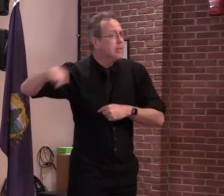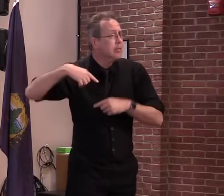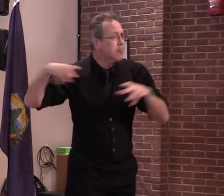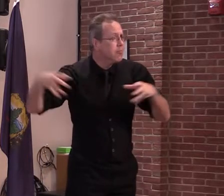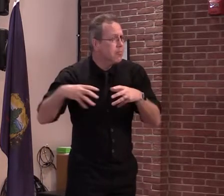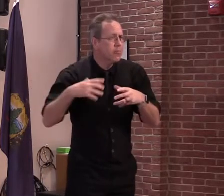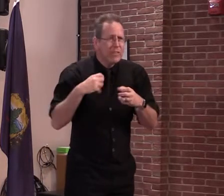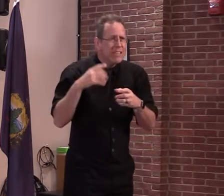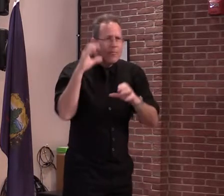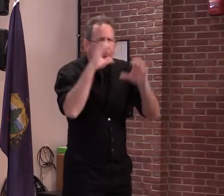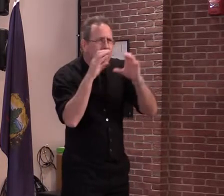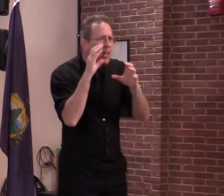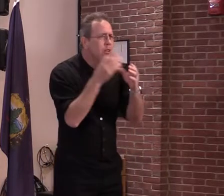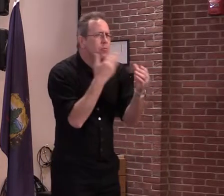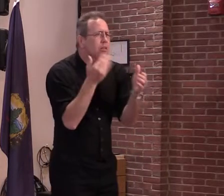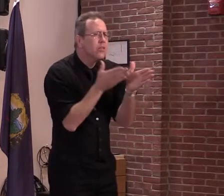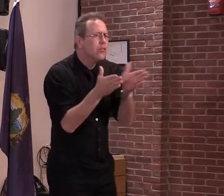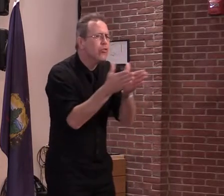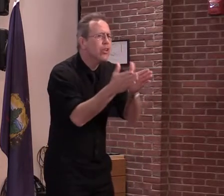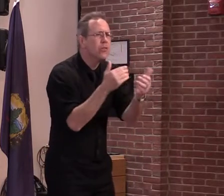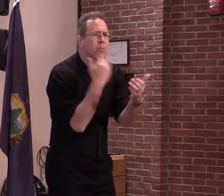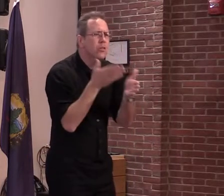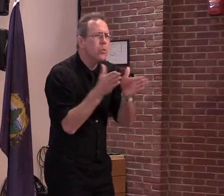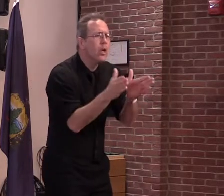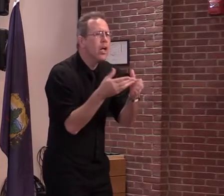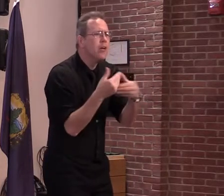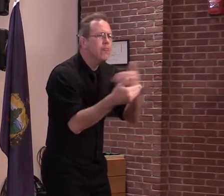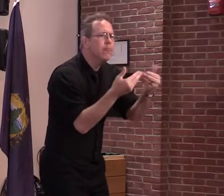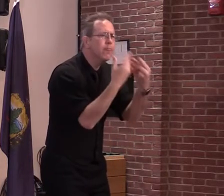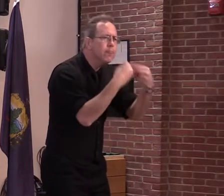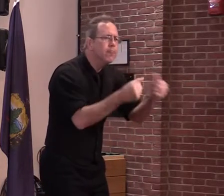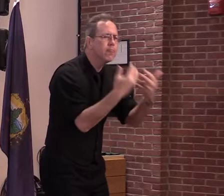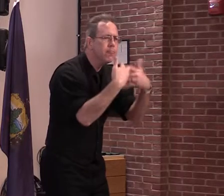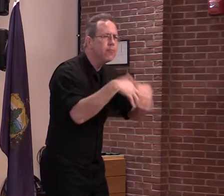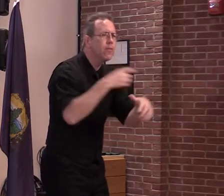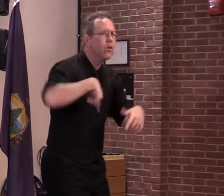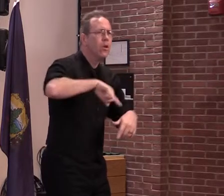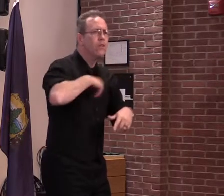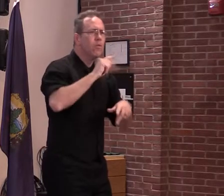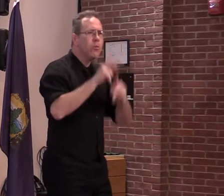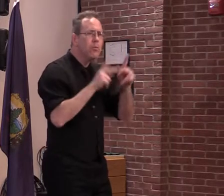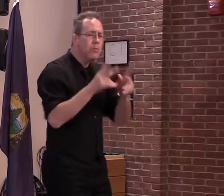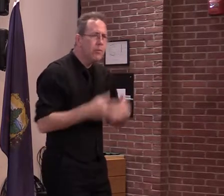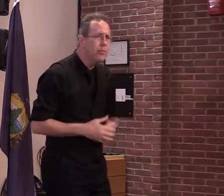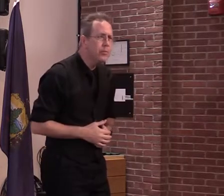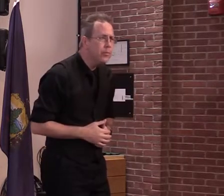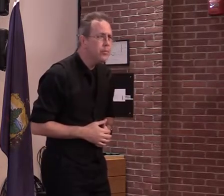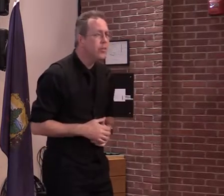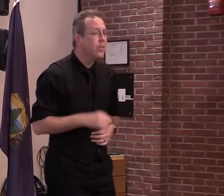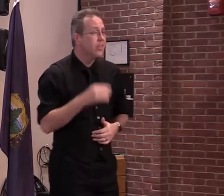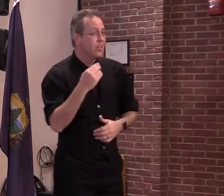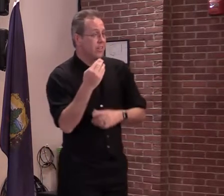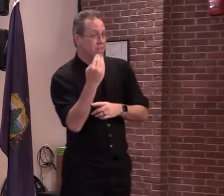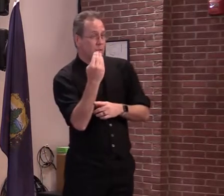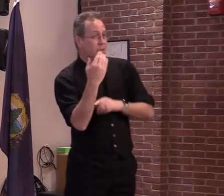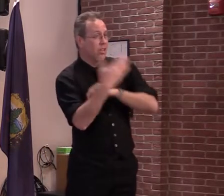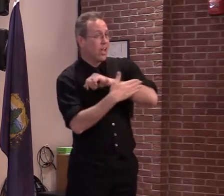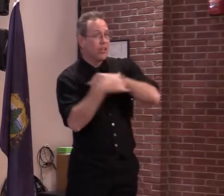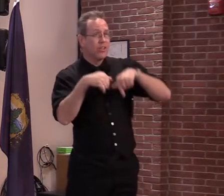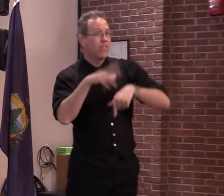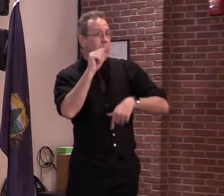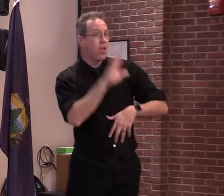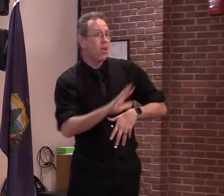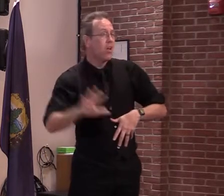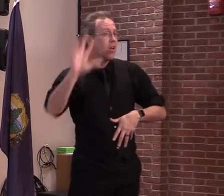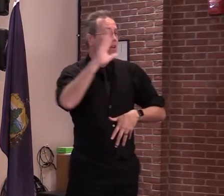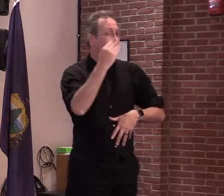it's important to remember, voters across the entire state in all 14 counties elected me to represent them